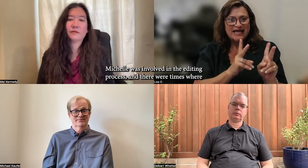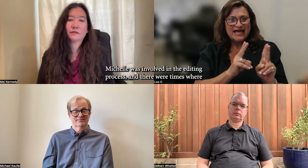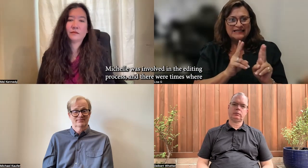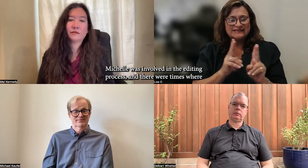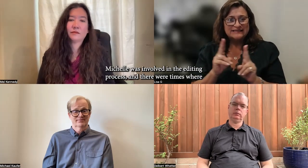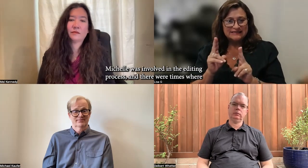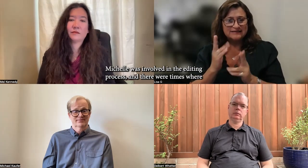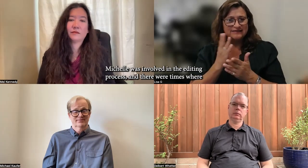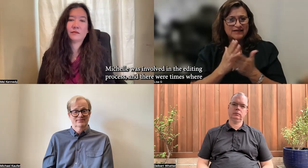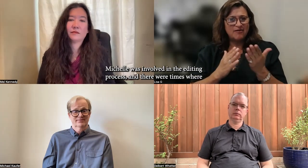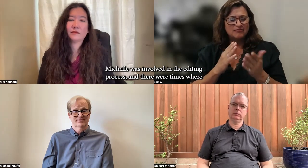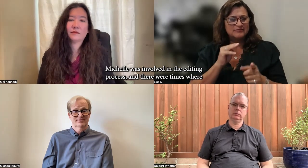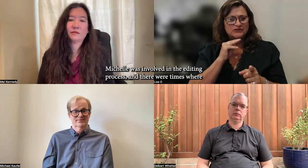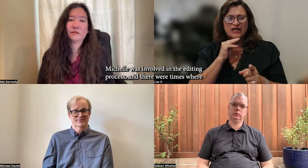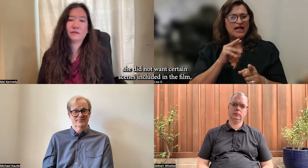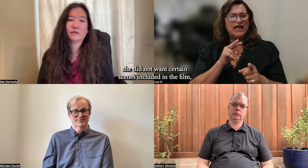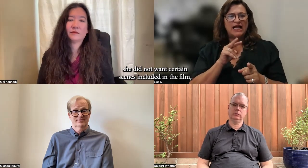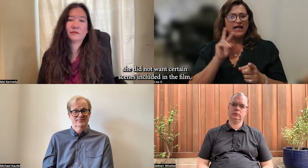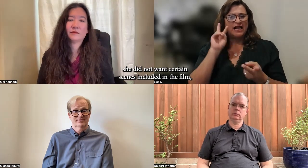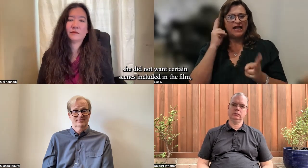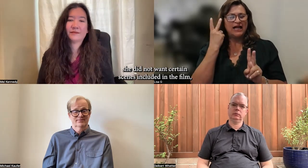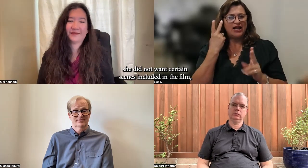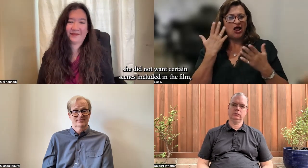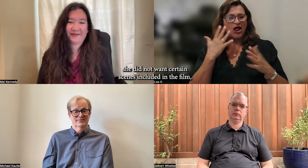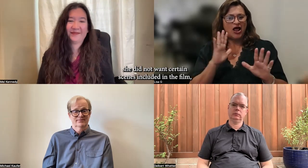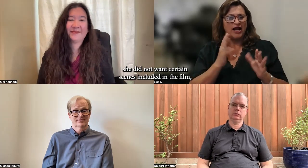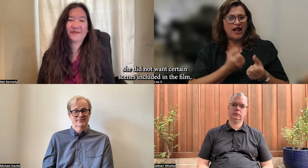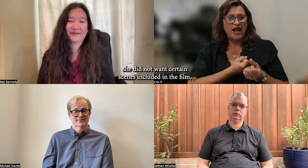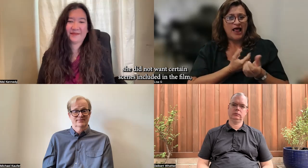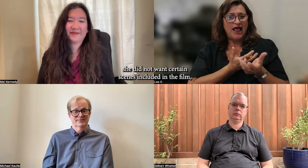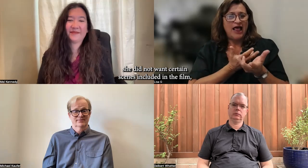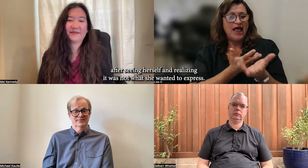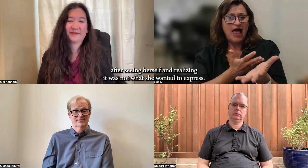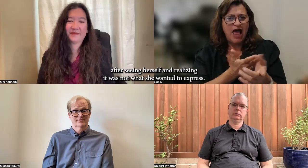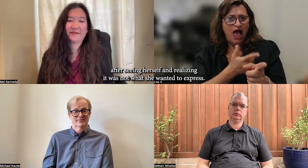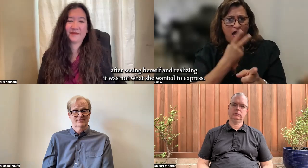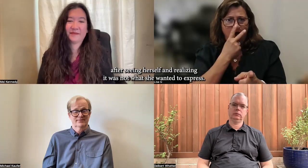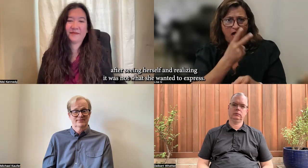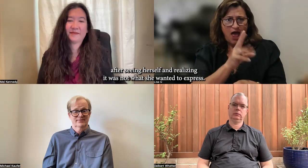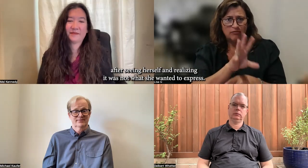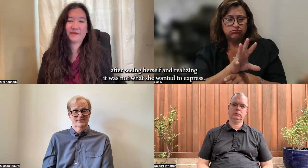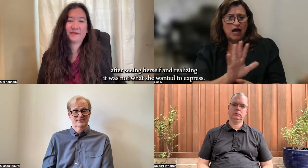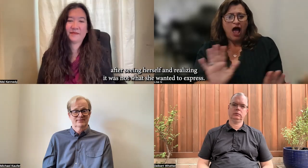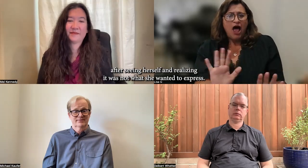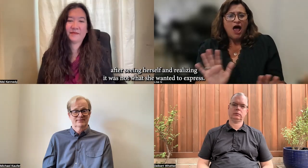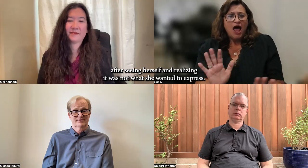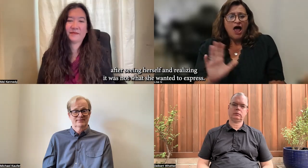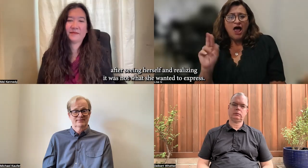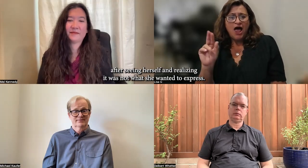Michelle was involved in the editing process, and there were times where she did not want certain scenes included in the film after seeing herself and realizing it was not